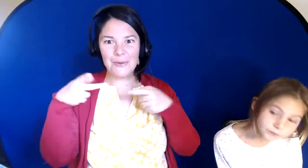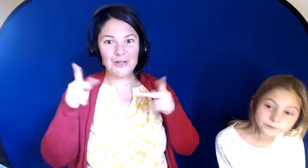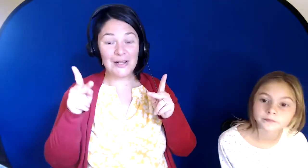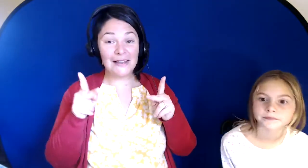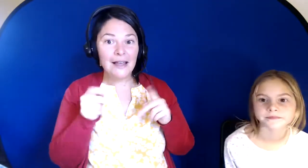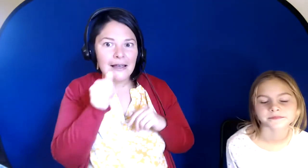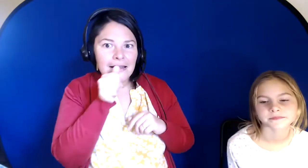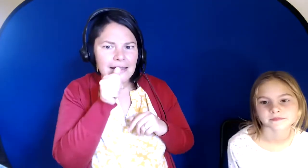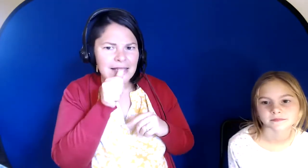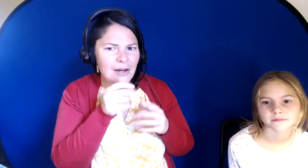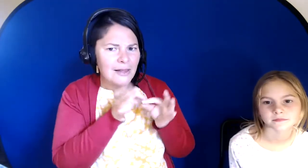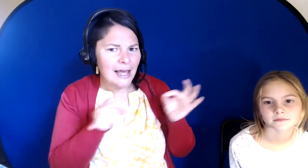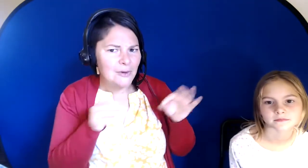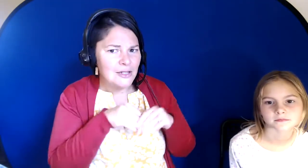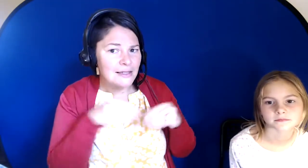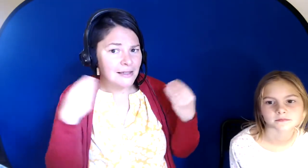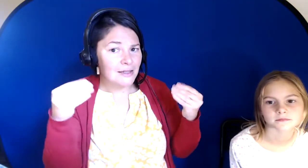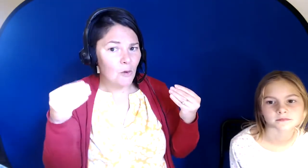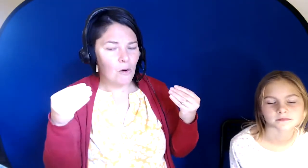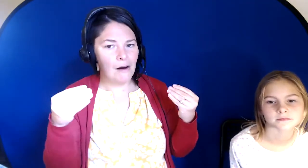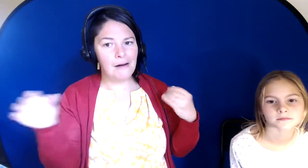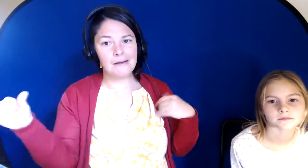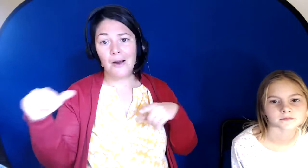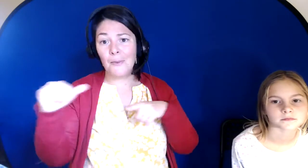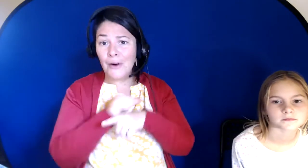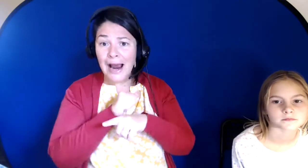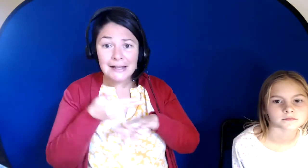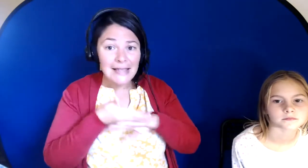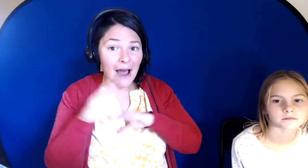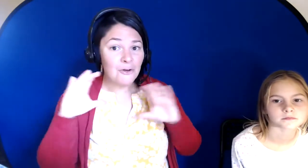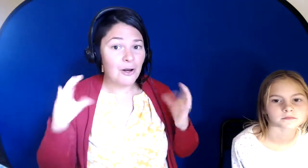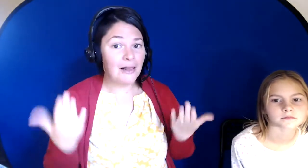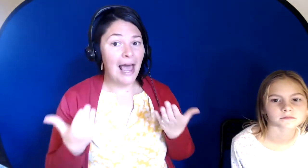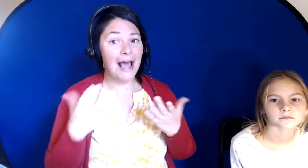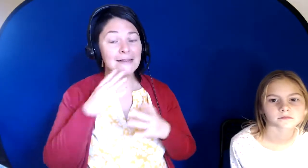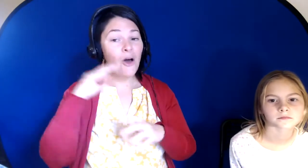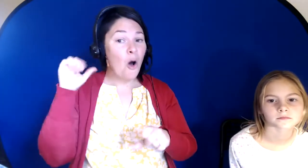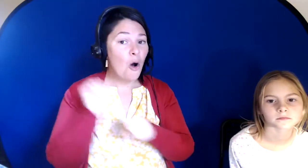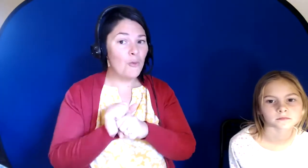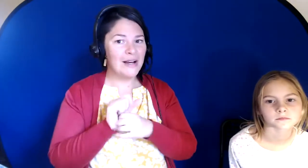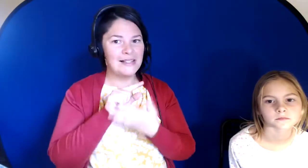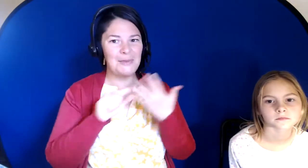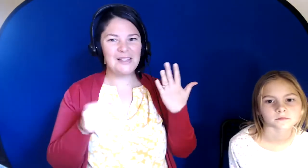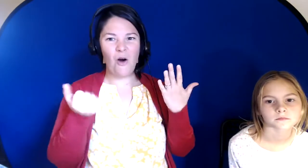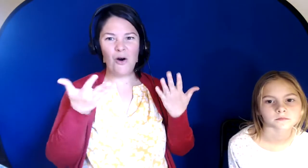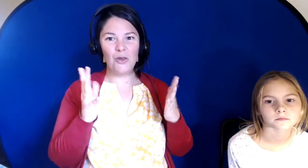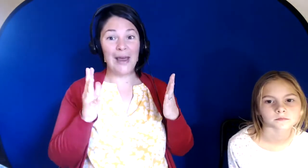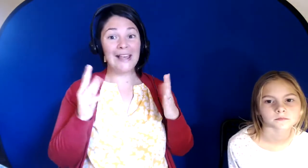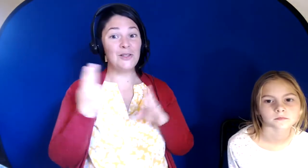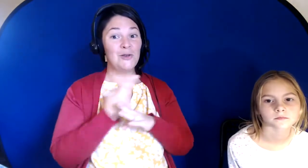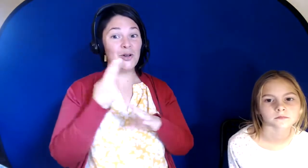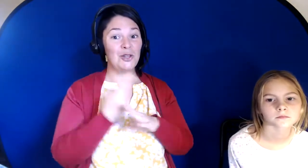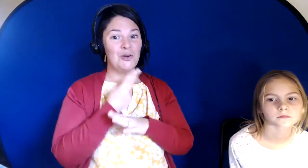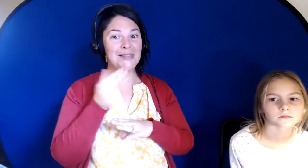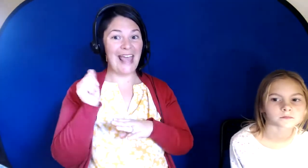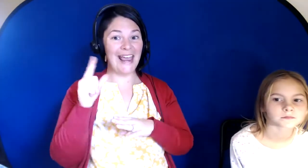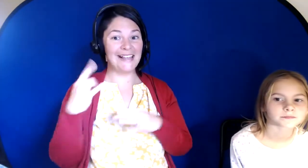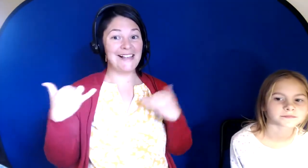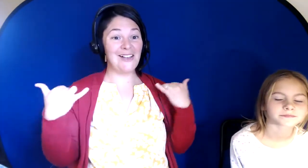opportunities. Secret languages in stores, practice after class, homework assignments, all the ways you could use ASL